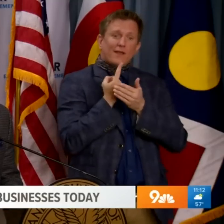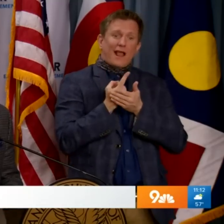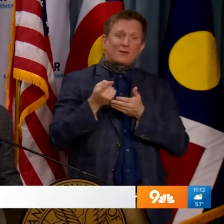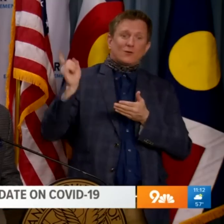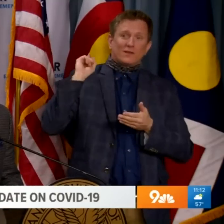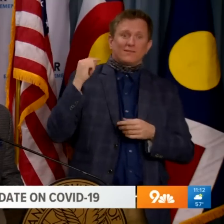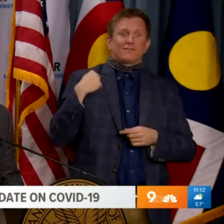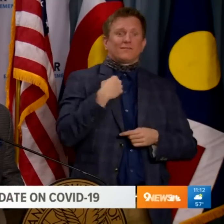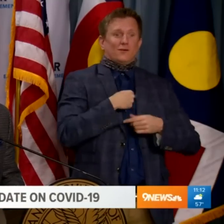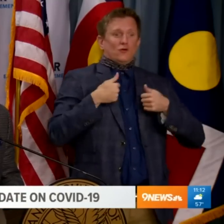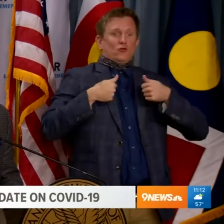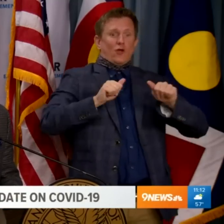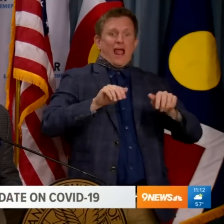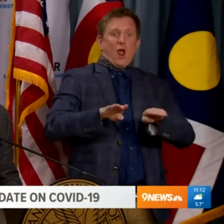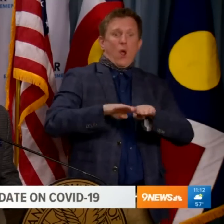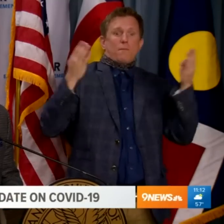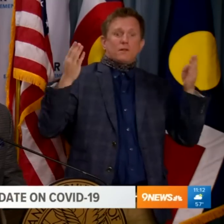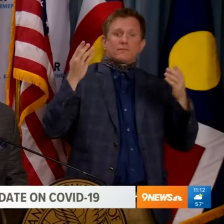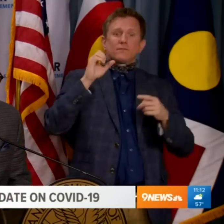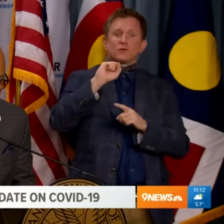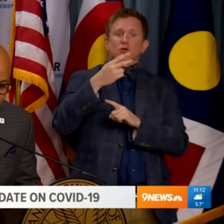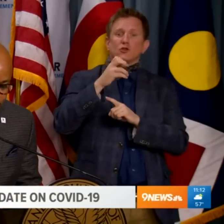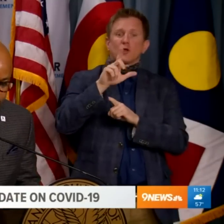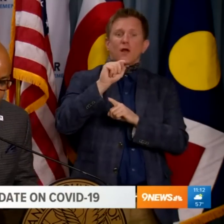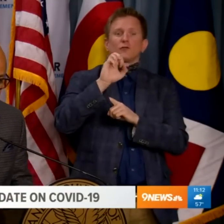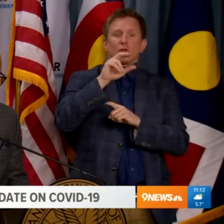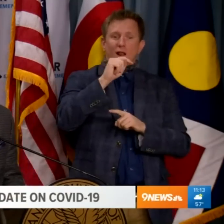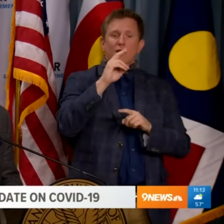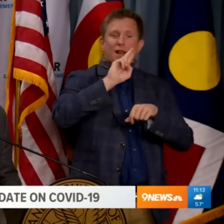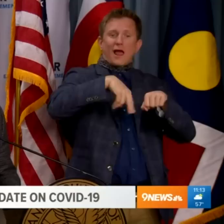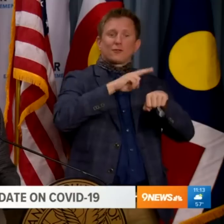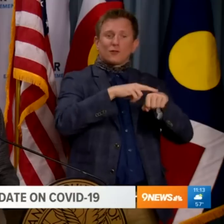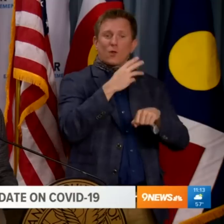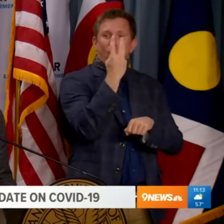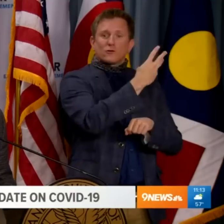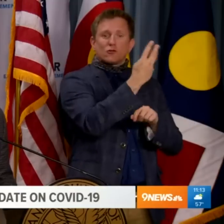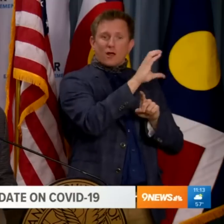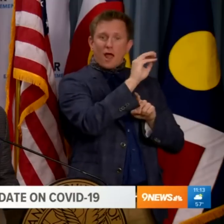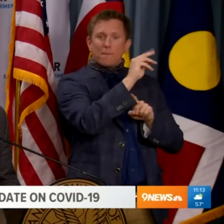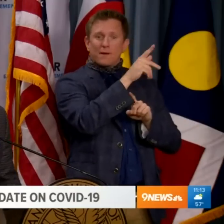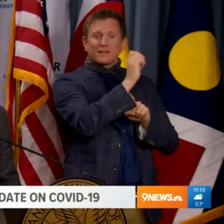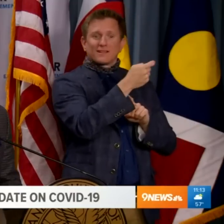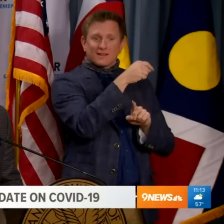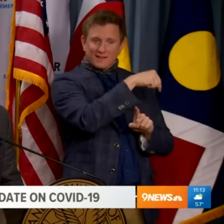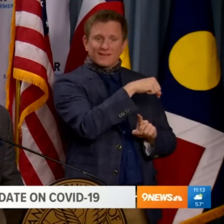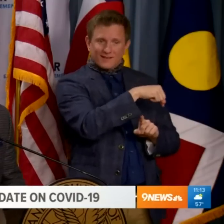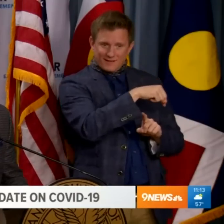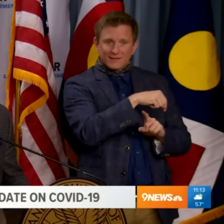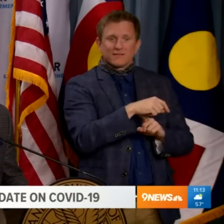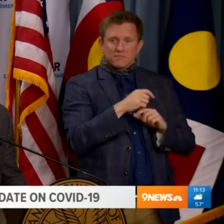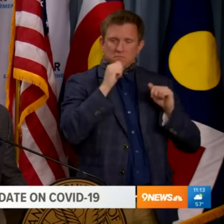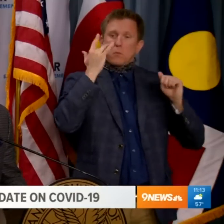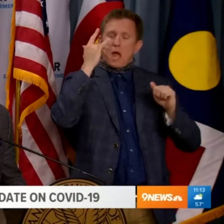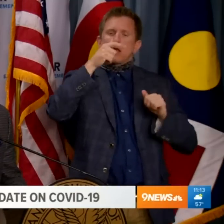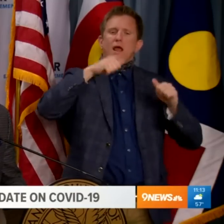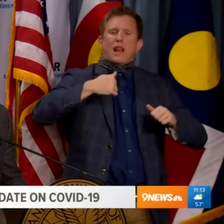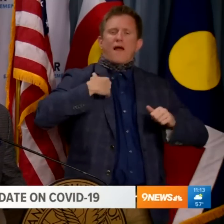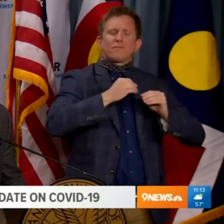staying at home. Before we wrap up, one of our primary focuses during this pandemic has been the increased support for our